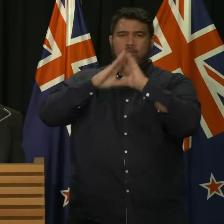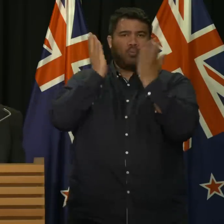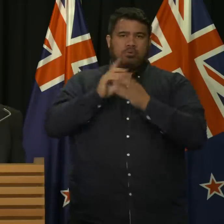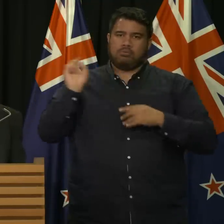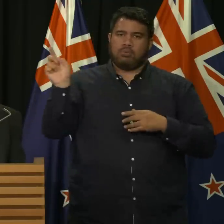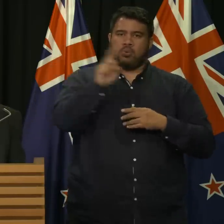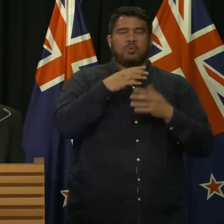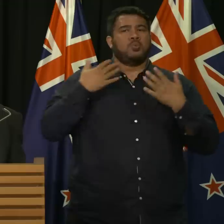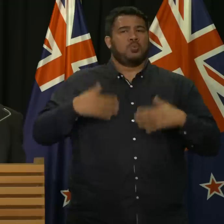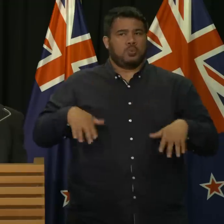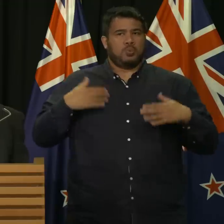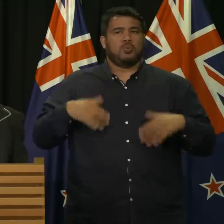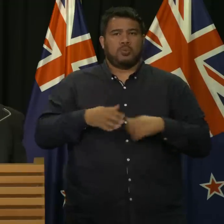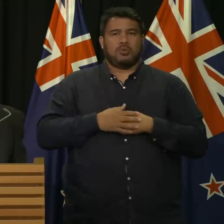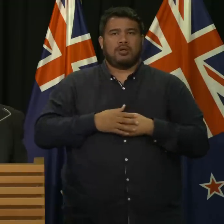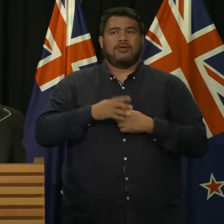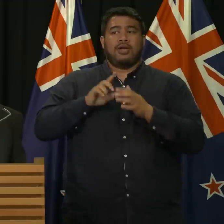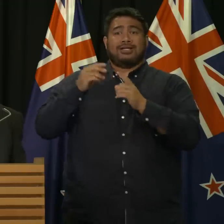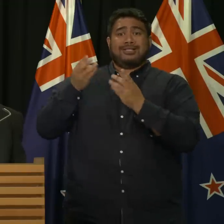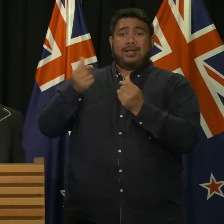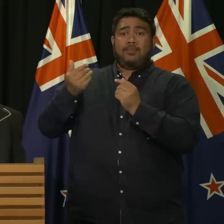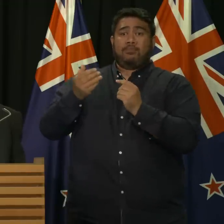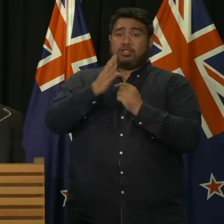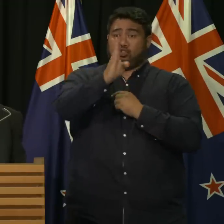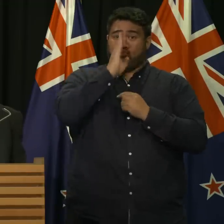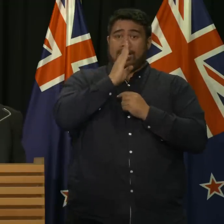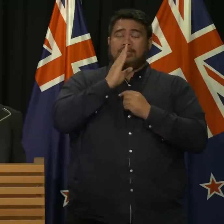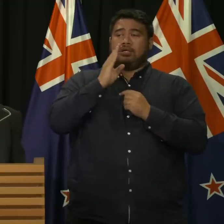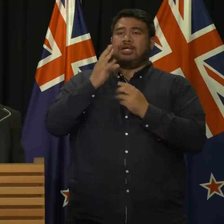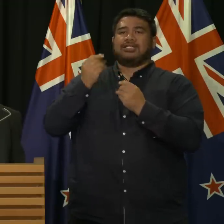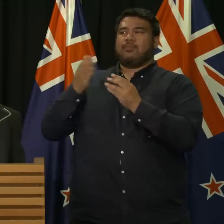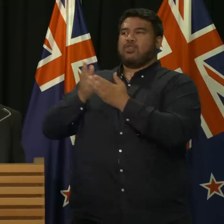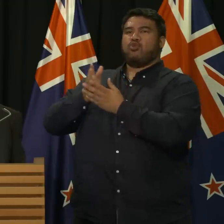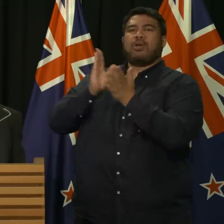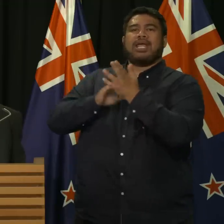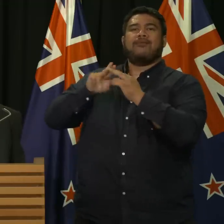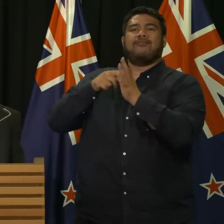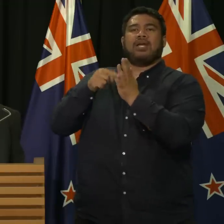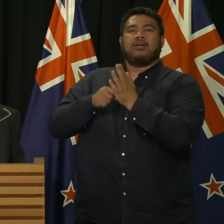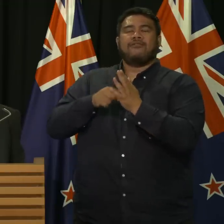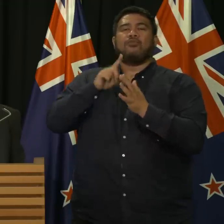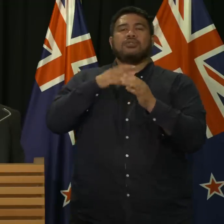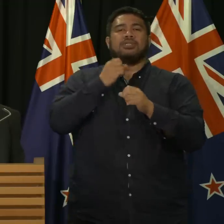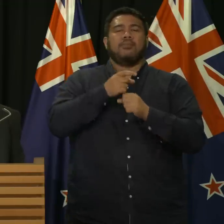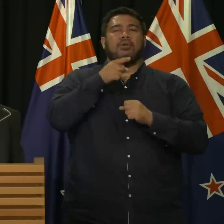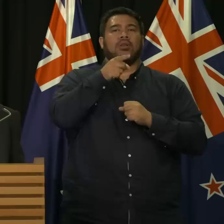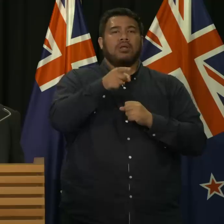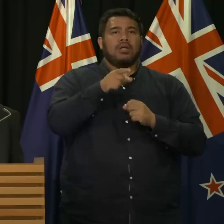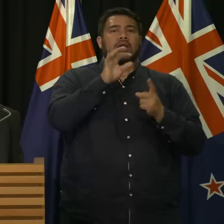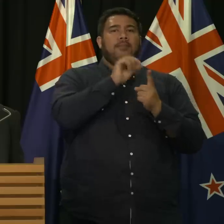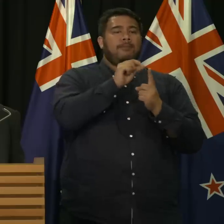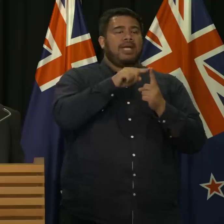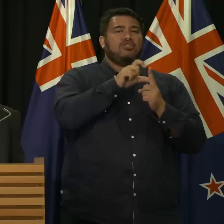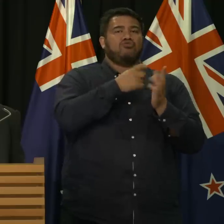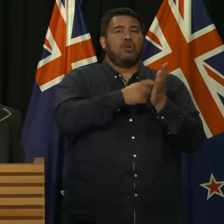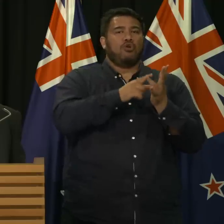world. Many have come via MFAT, but some have come to me directly, including Federica Mogherini, Pedro